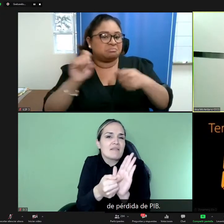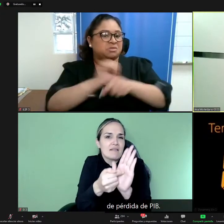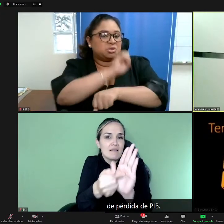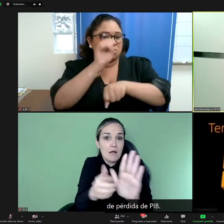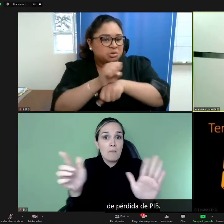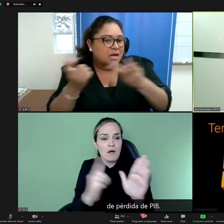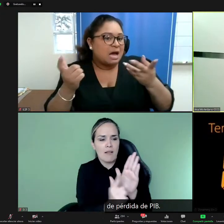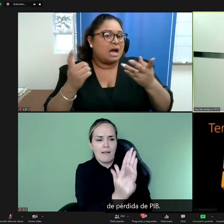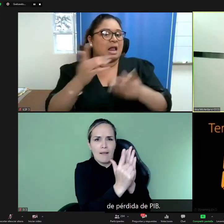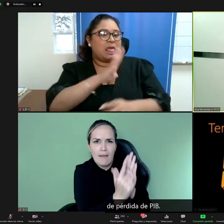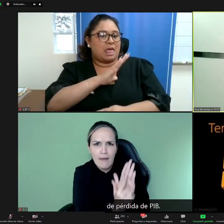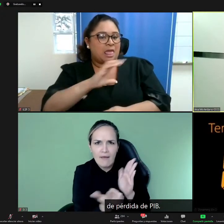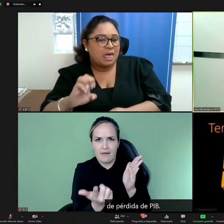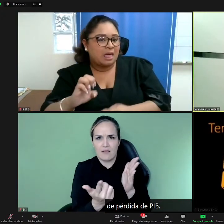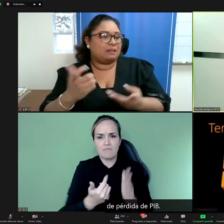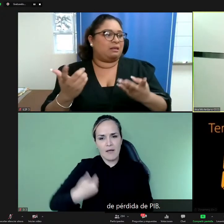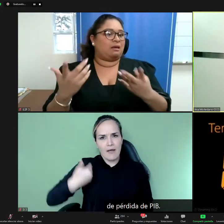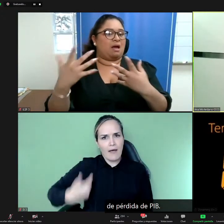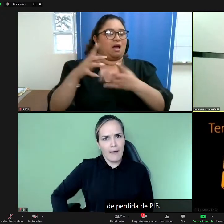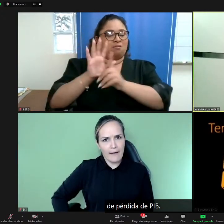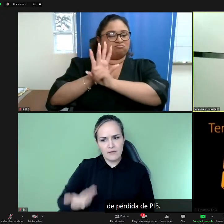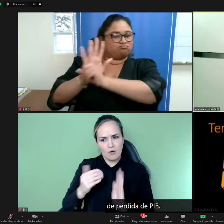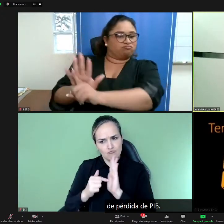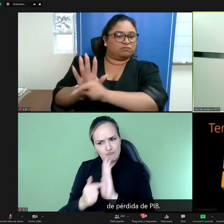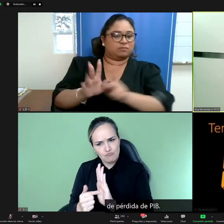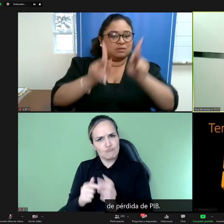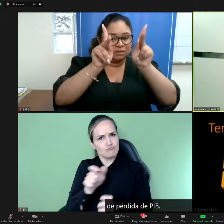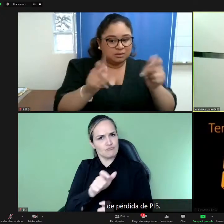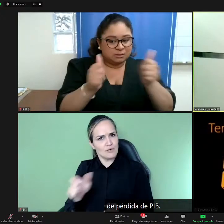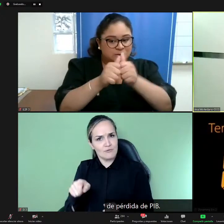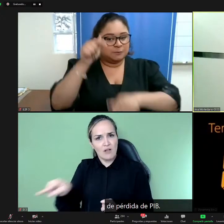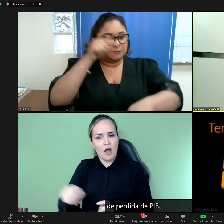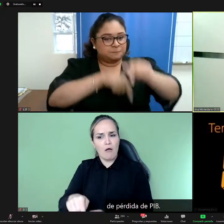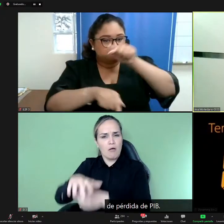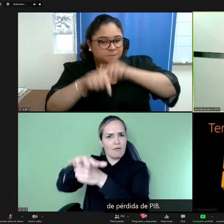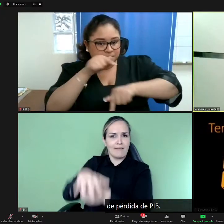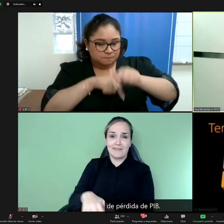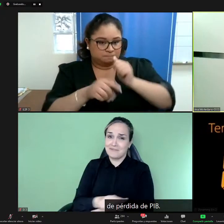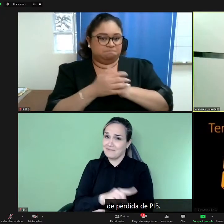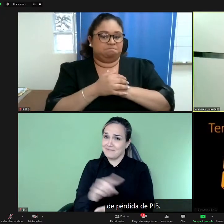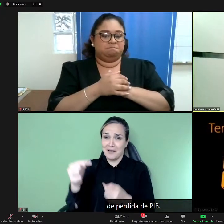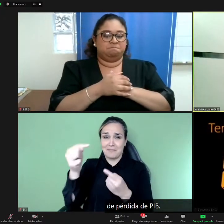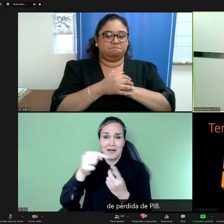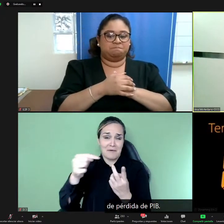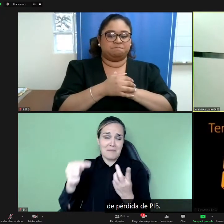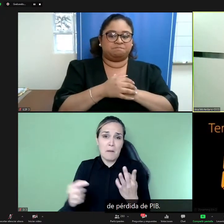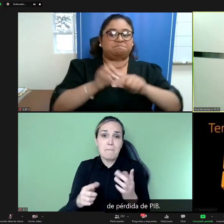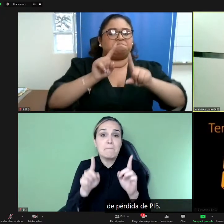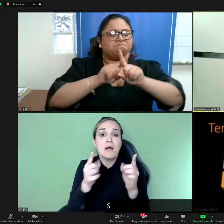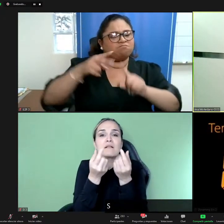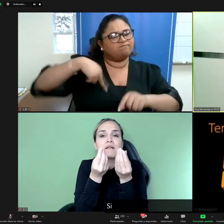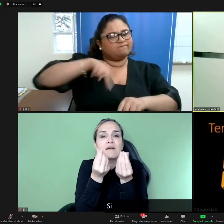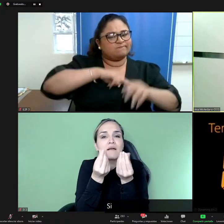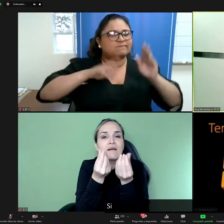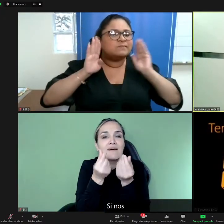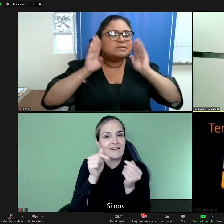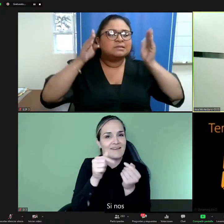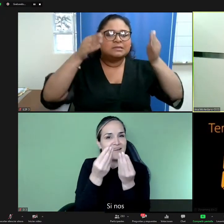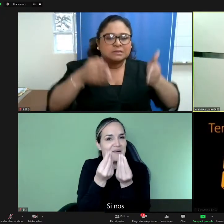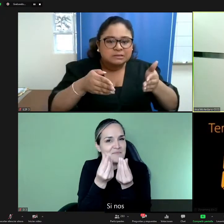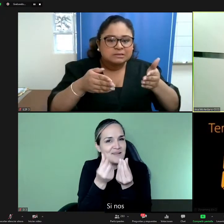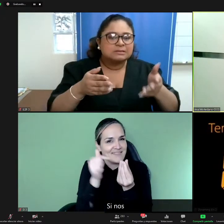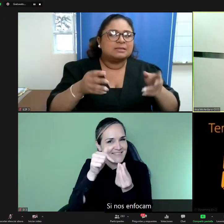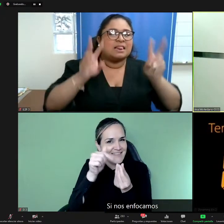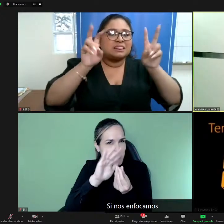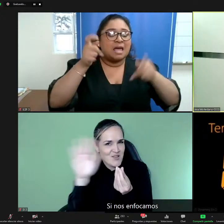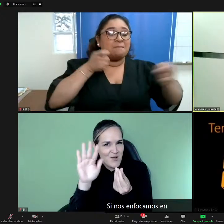that legal and ethical point of view of the exclusion of the persons with disabilities and from the labor market but if